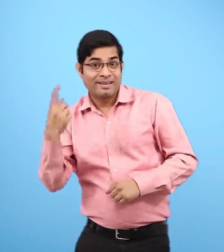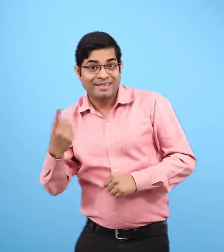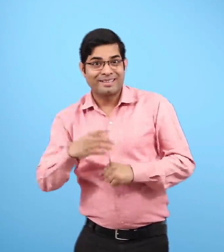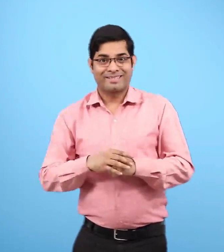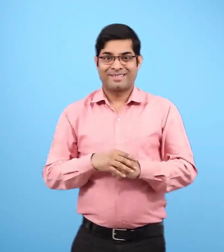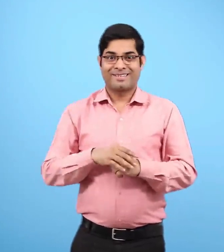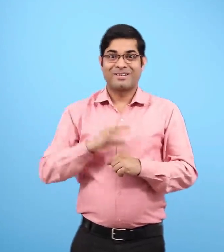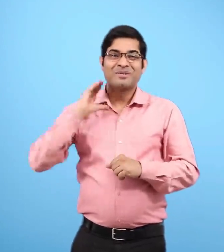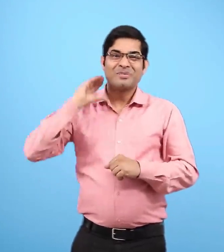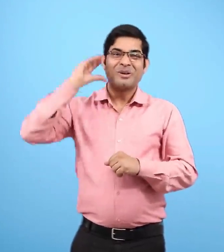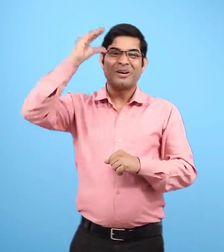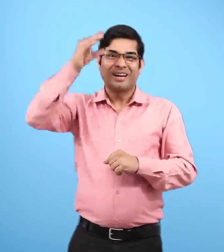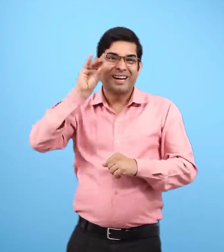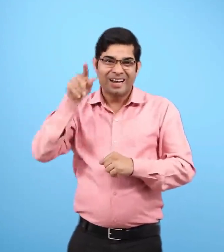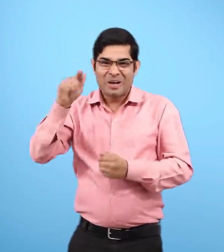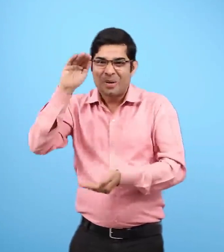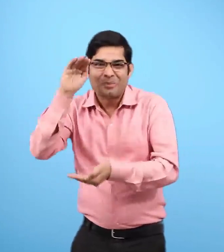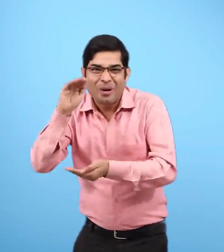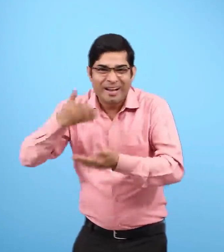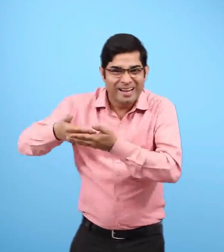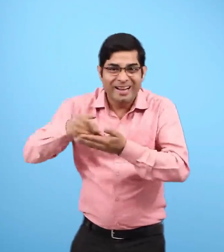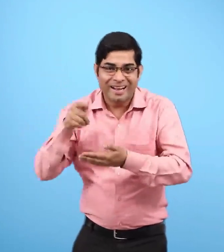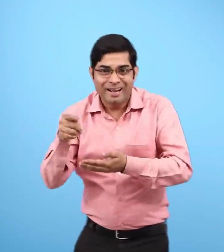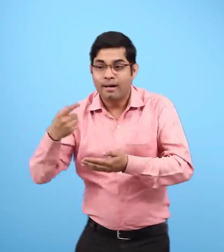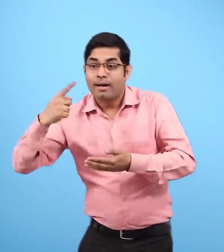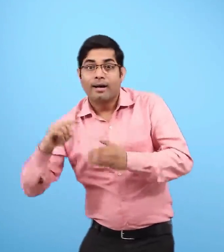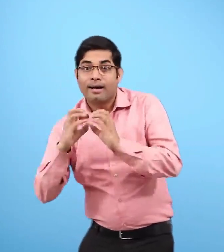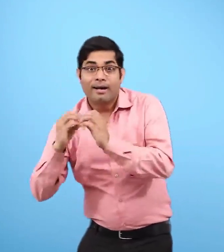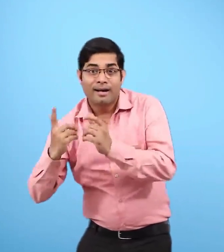And shorter is written beneath the baby giraffe.